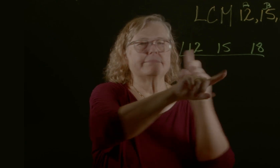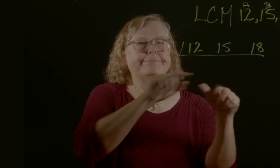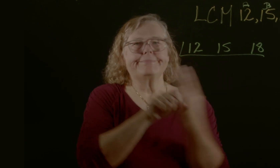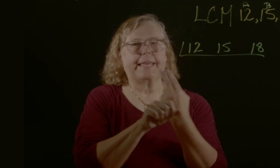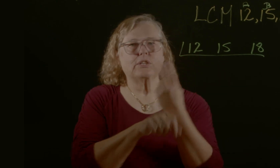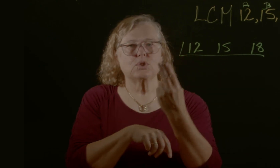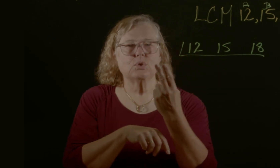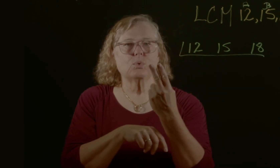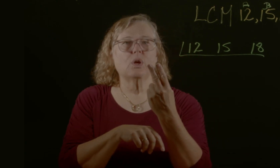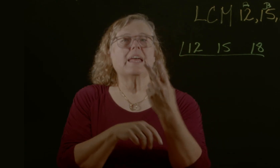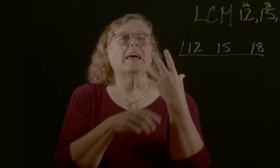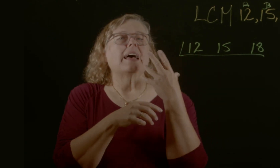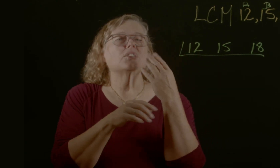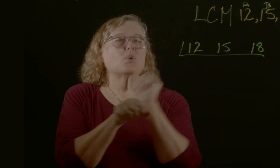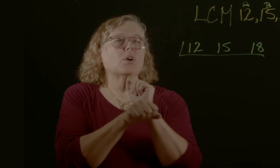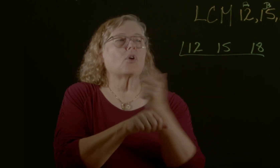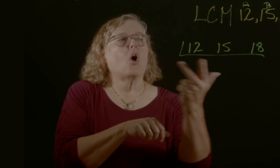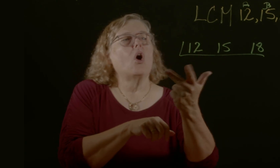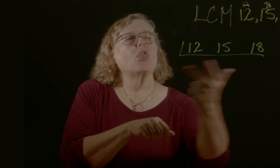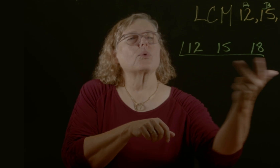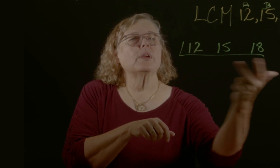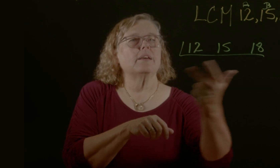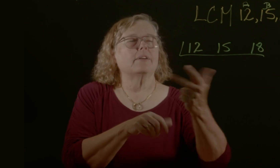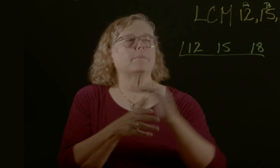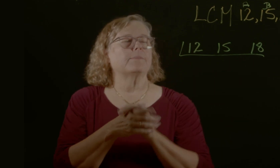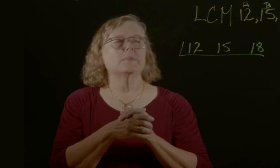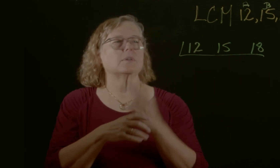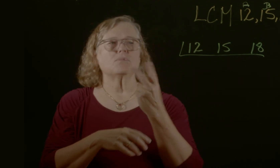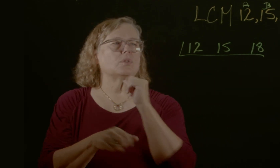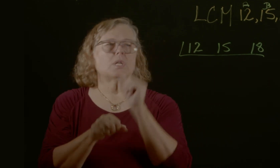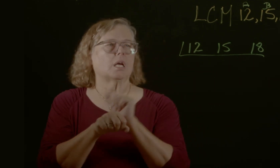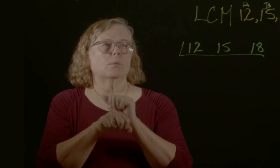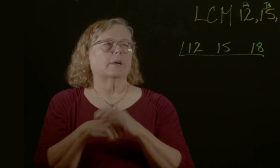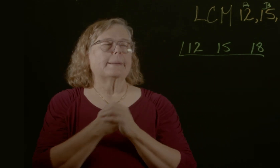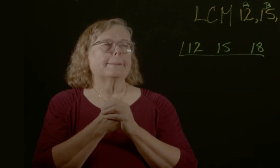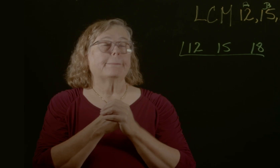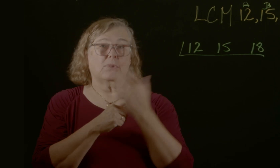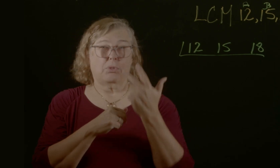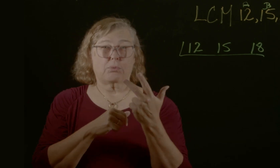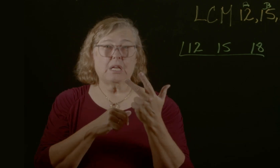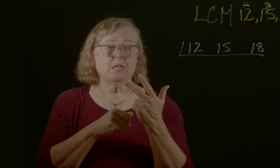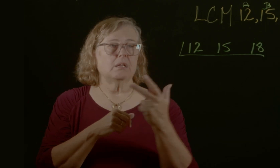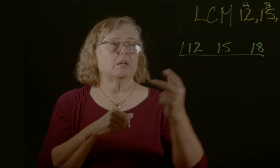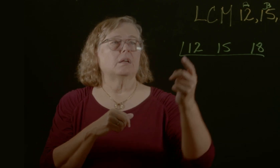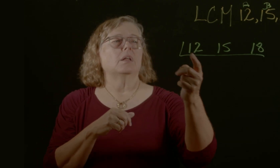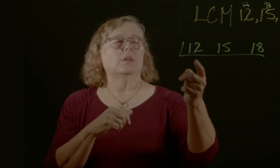We can't use 2. It has to work for all 3 numbers. So we can't use 2. Will 3 work?